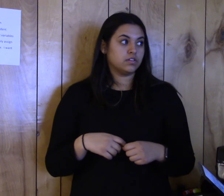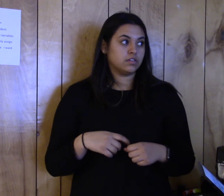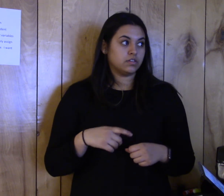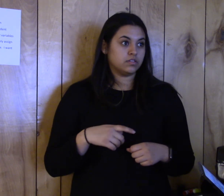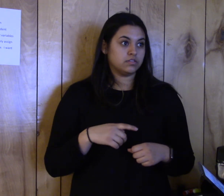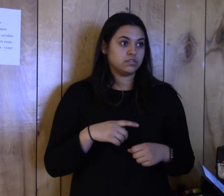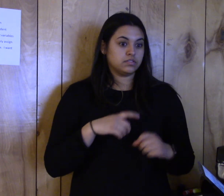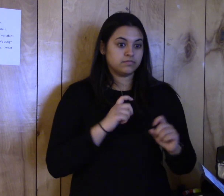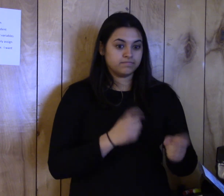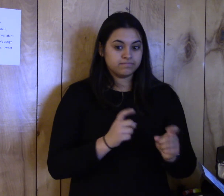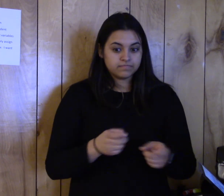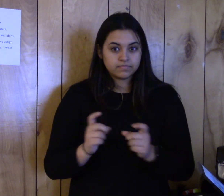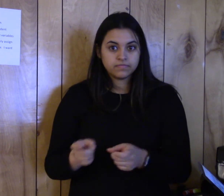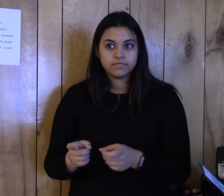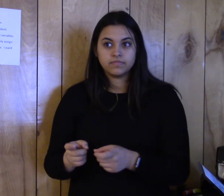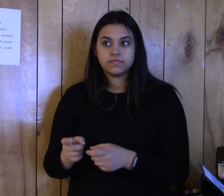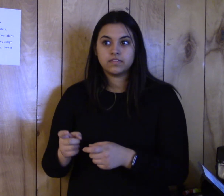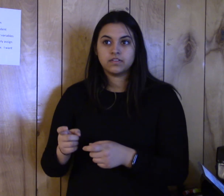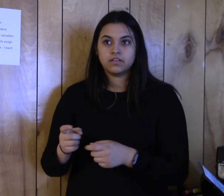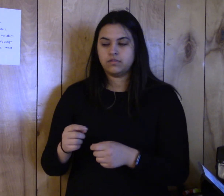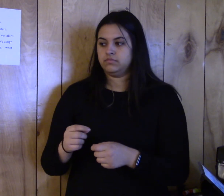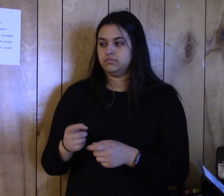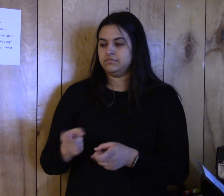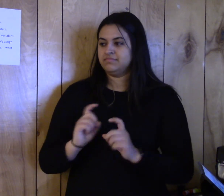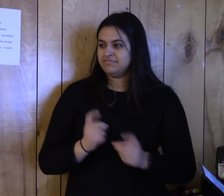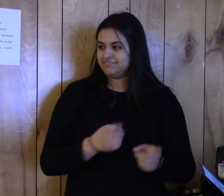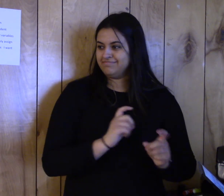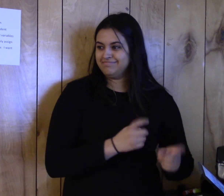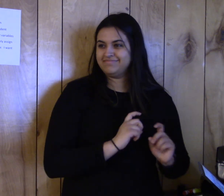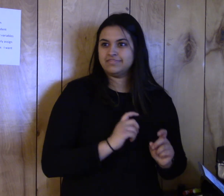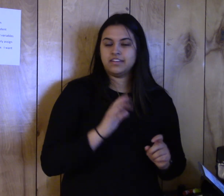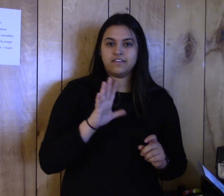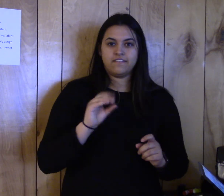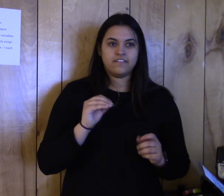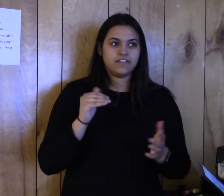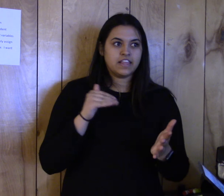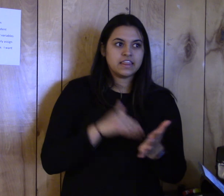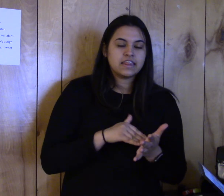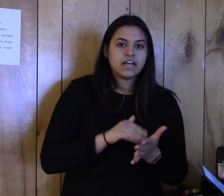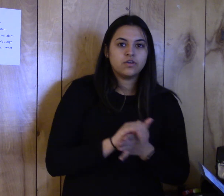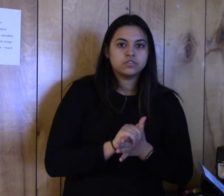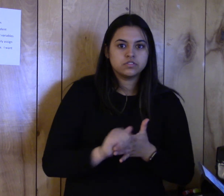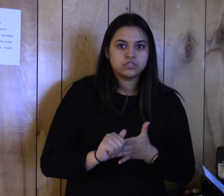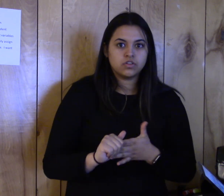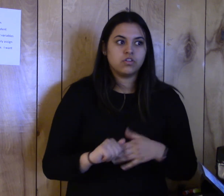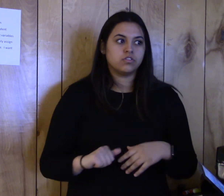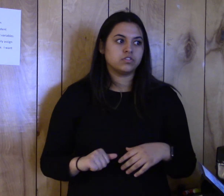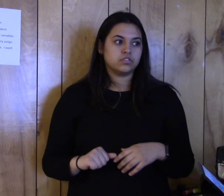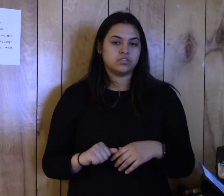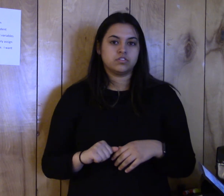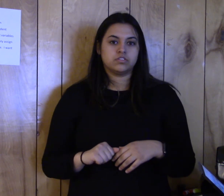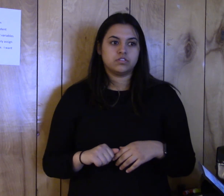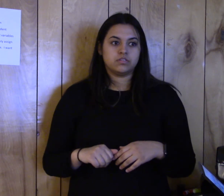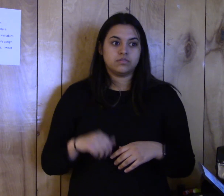$50,000 for damages, and it was damages done by like 2 or 3 people. There were holes going through the walls into people's dorm